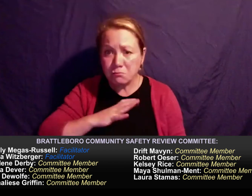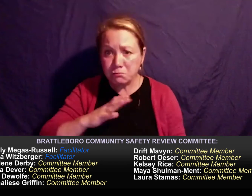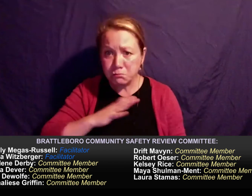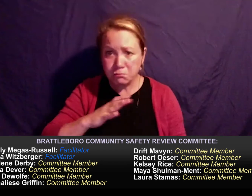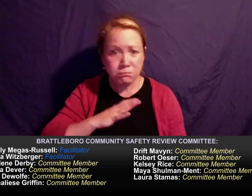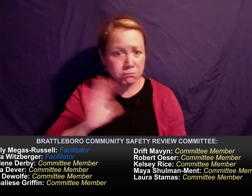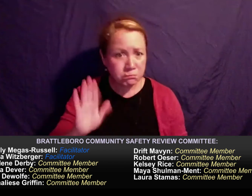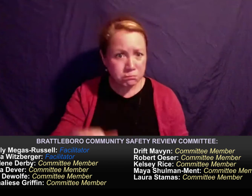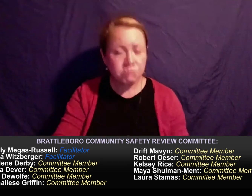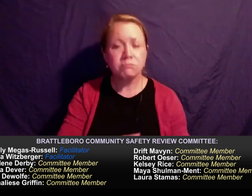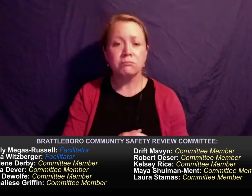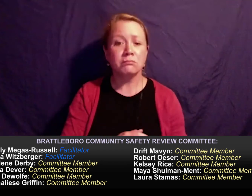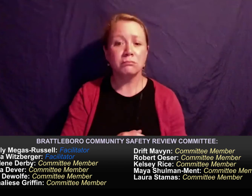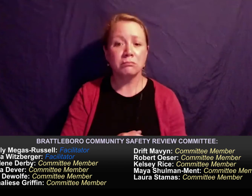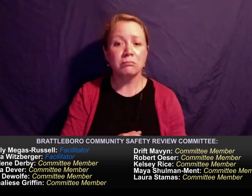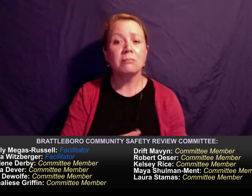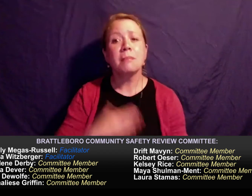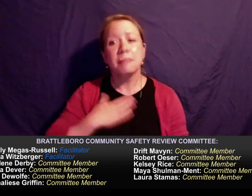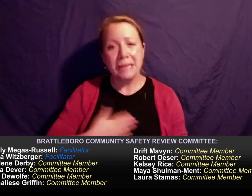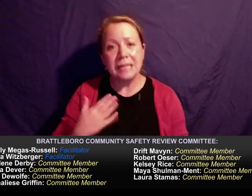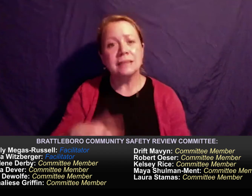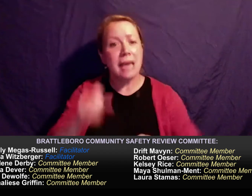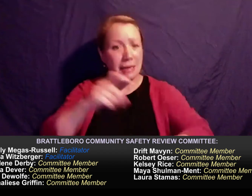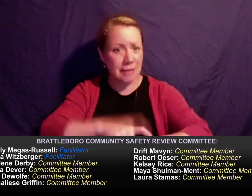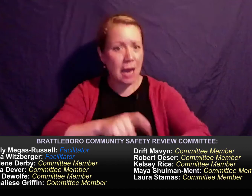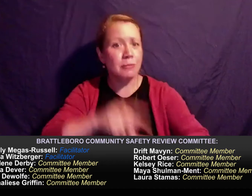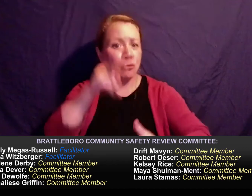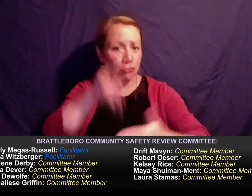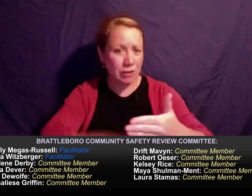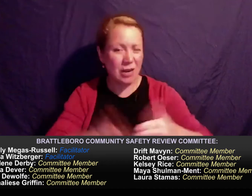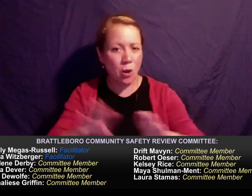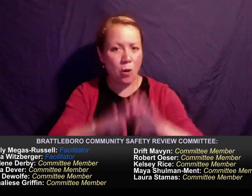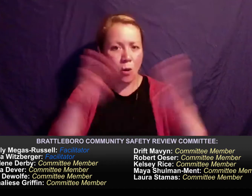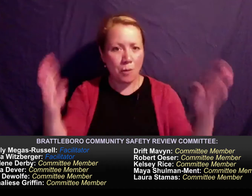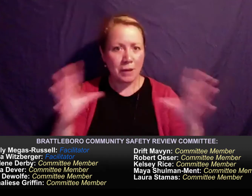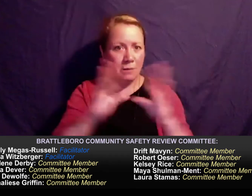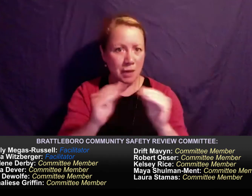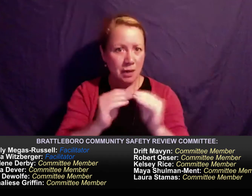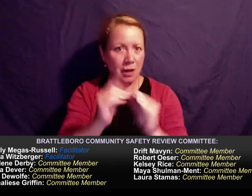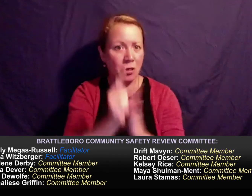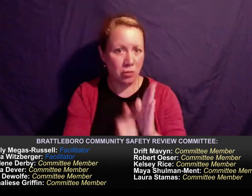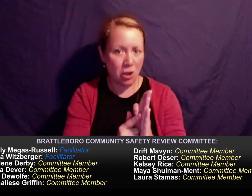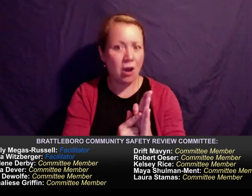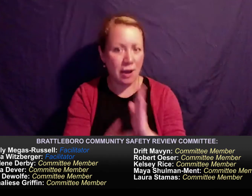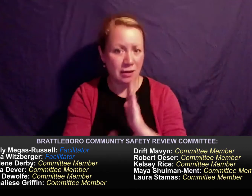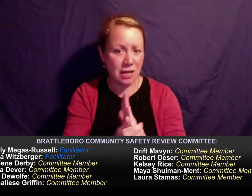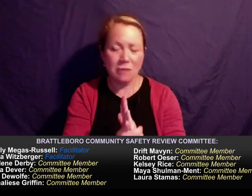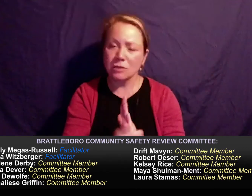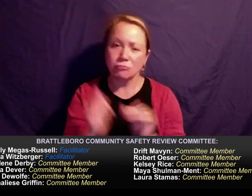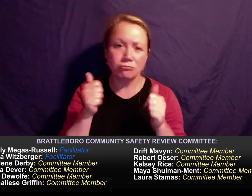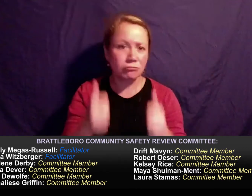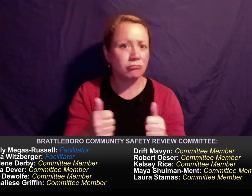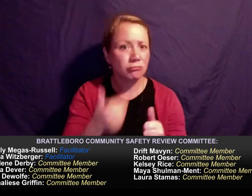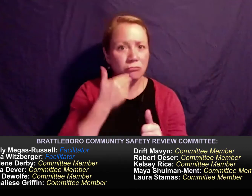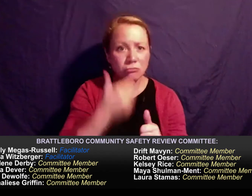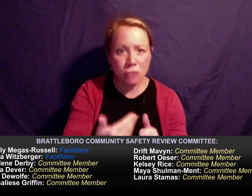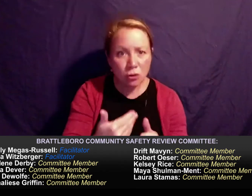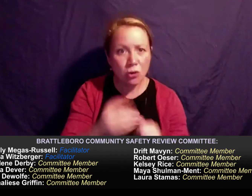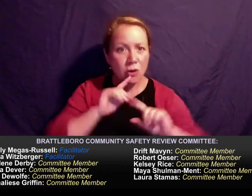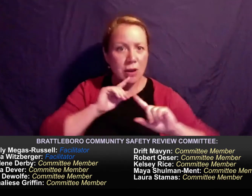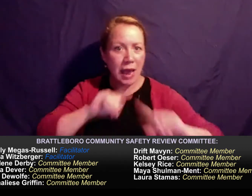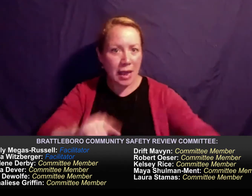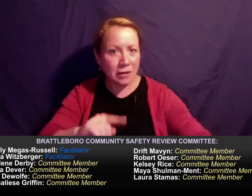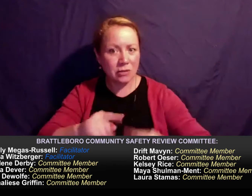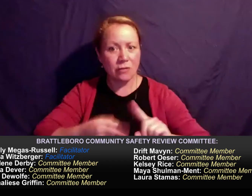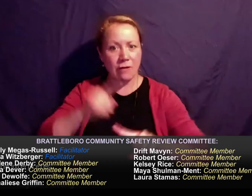If at some point you can review the open meeting law attachments, there are some great FAQs from the Vermont League of Cities